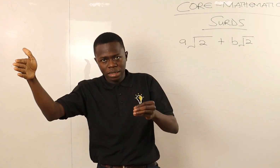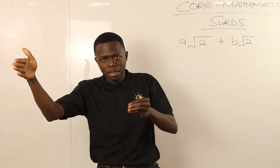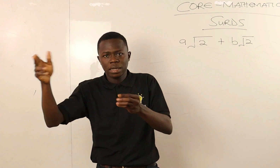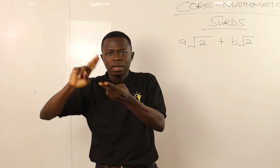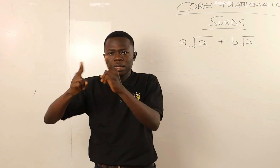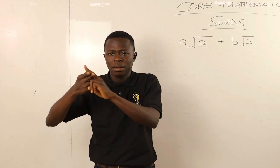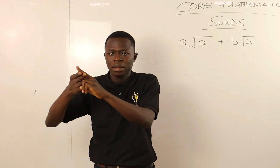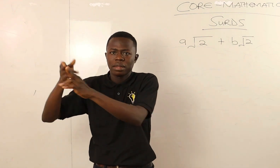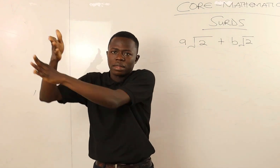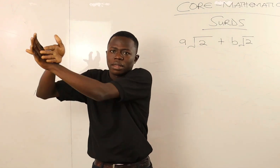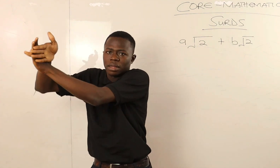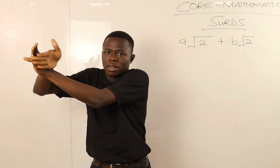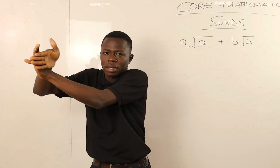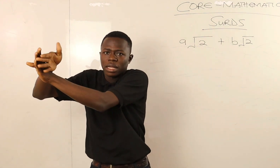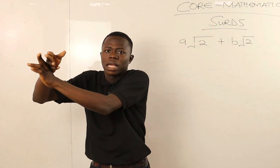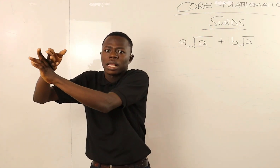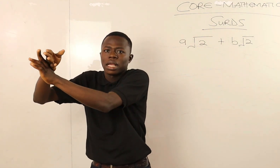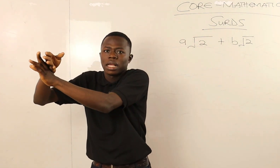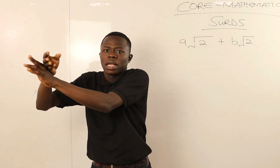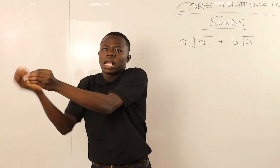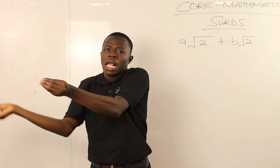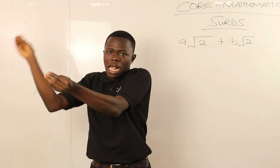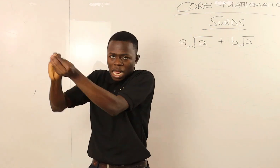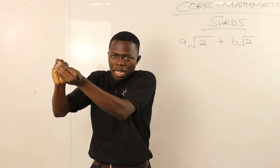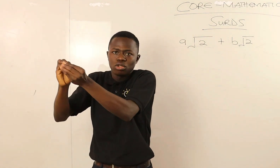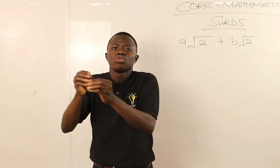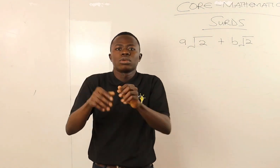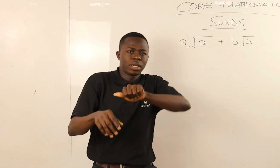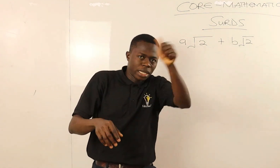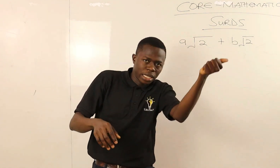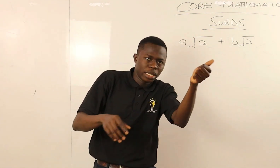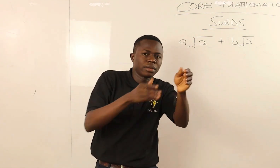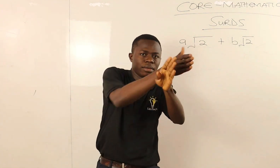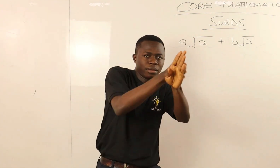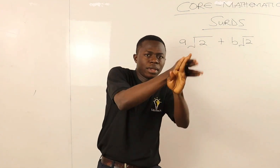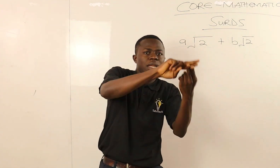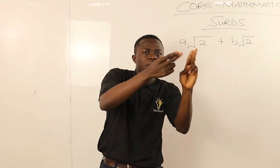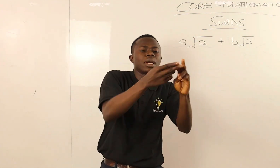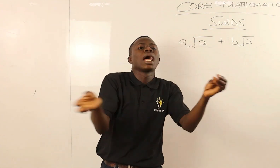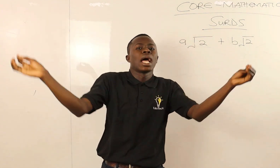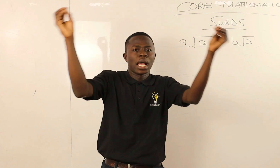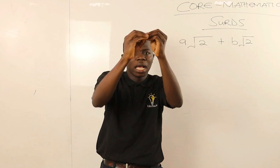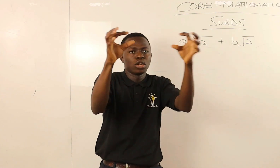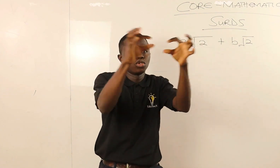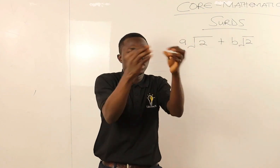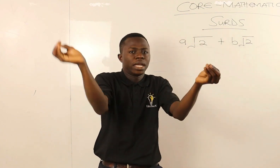we isolate the numbers outside the square root sign, and depending on the sign in the question, whether it's addition or subtraction,